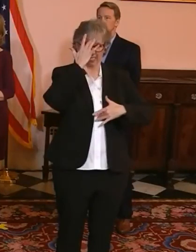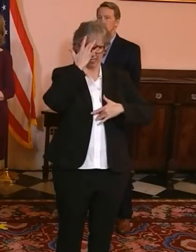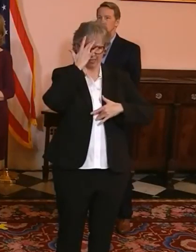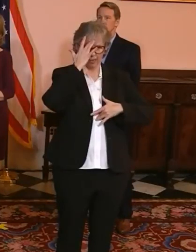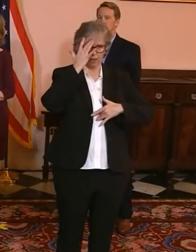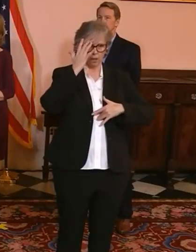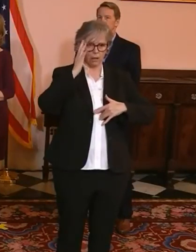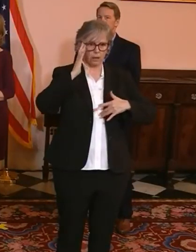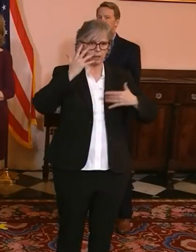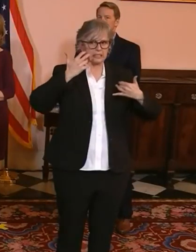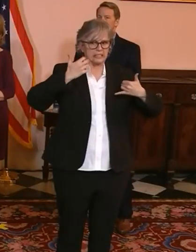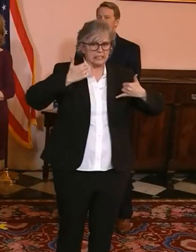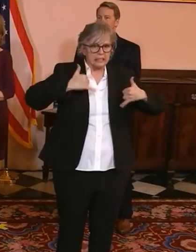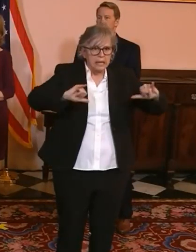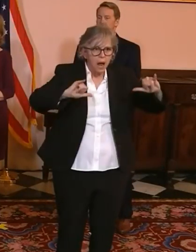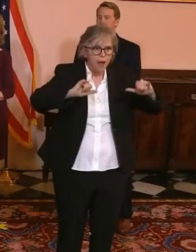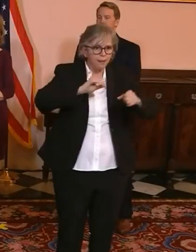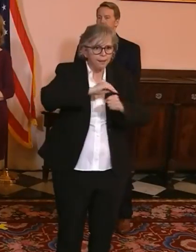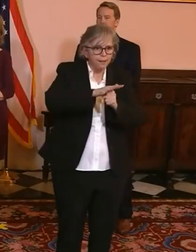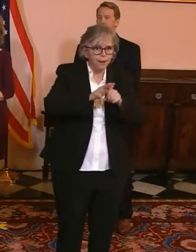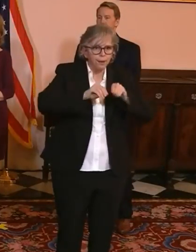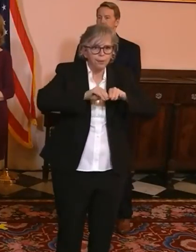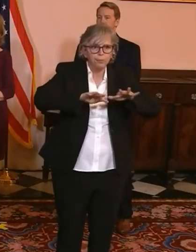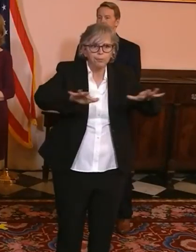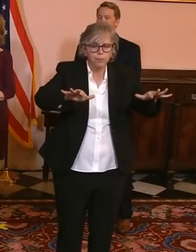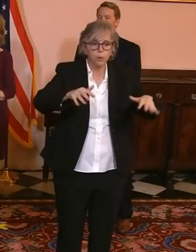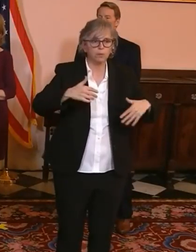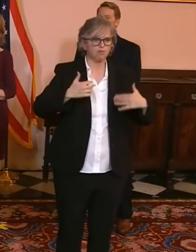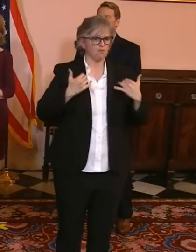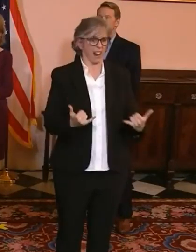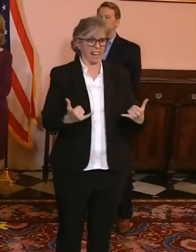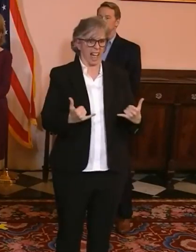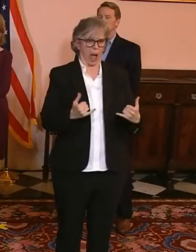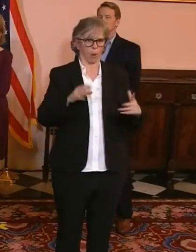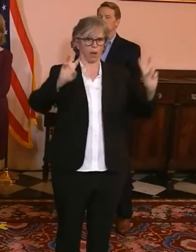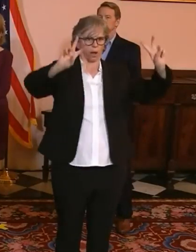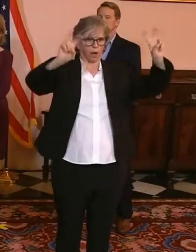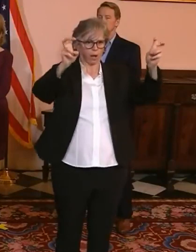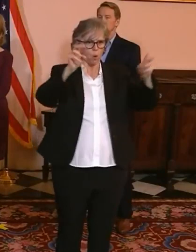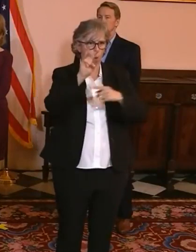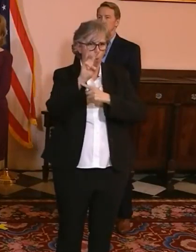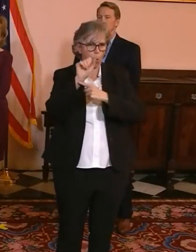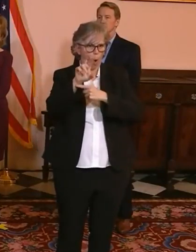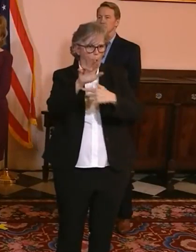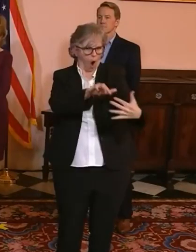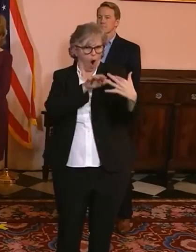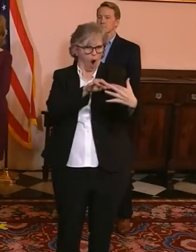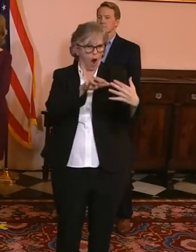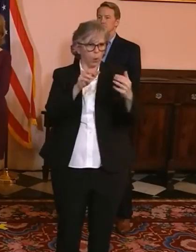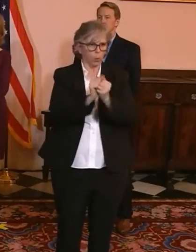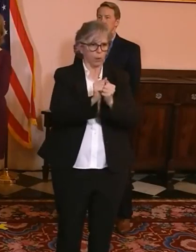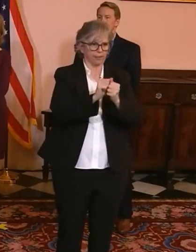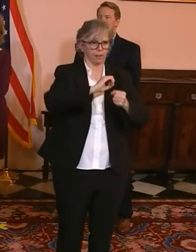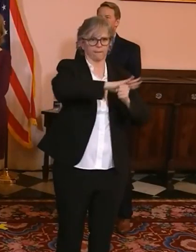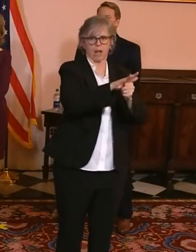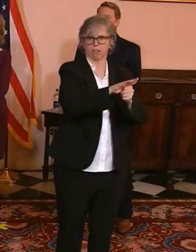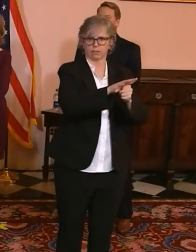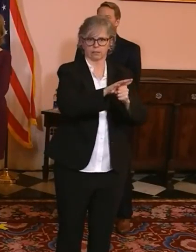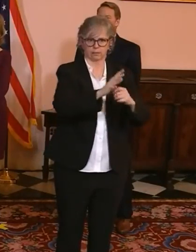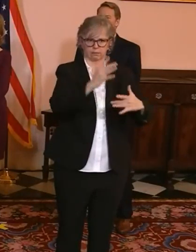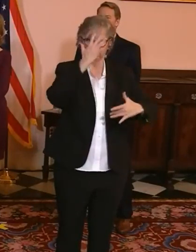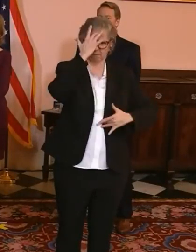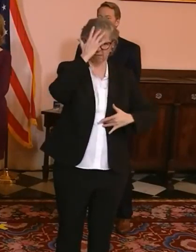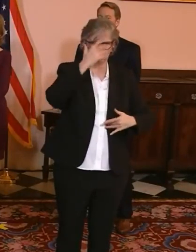it. And we're at war with a very, very dangerous and lethal